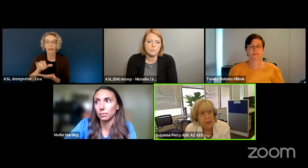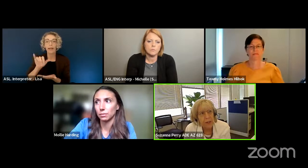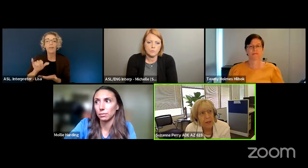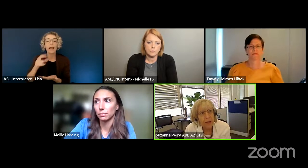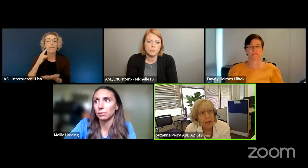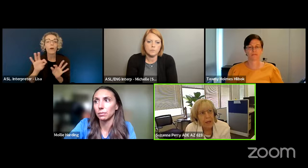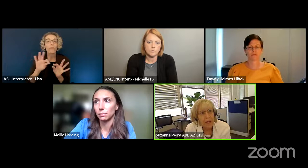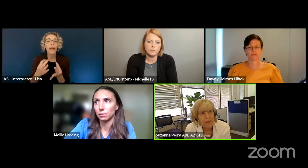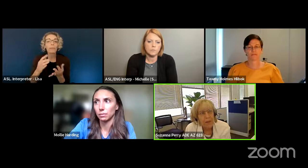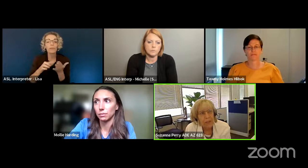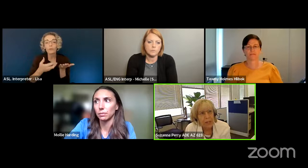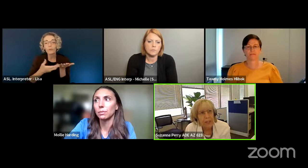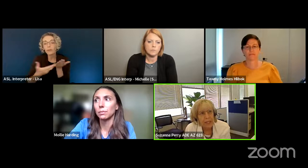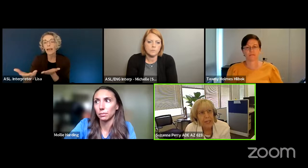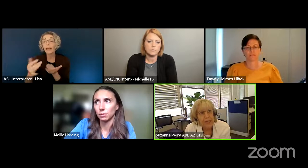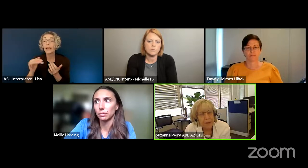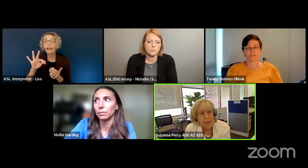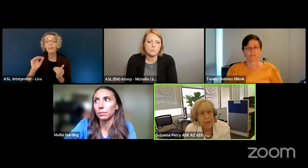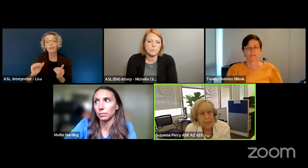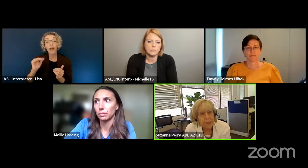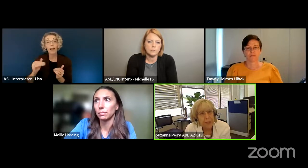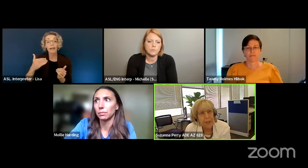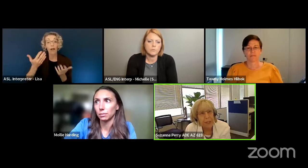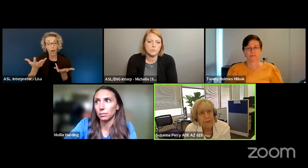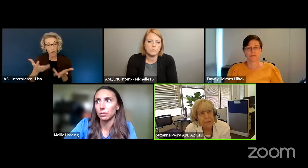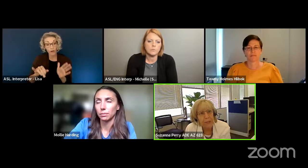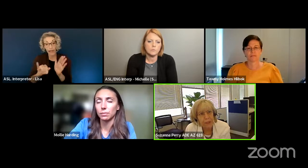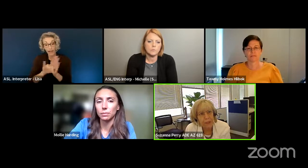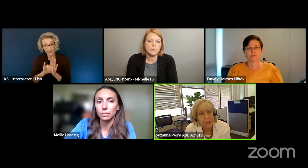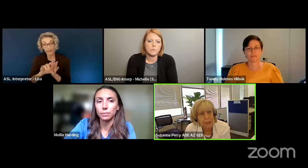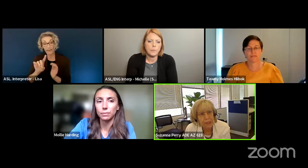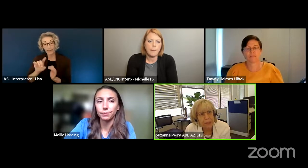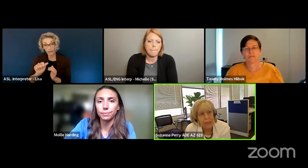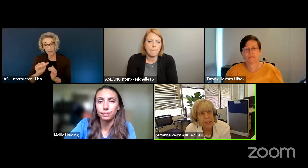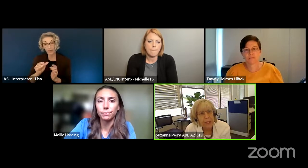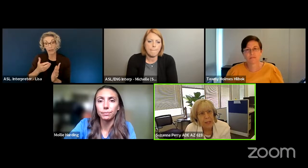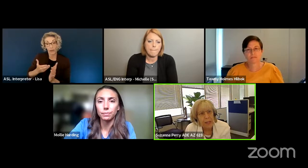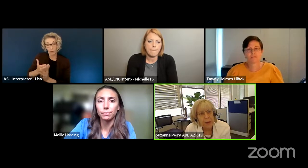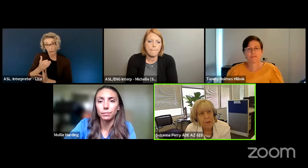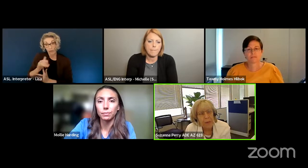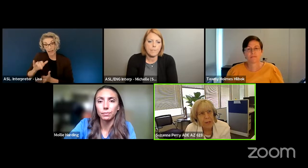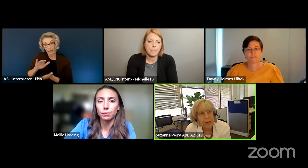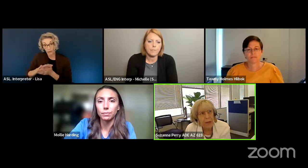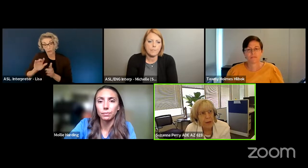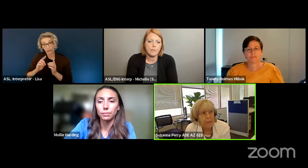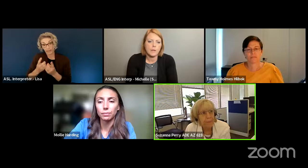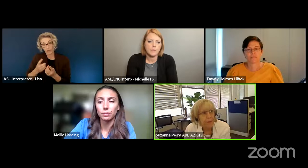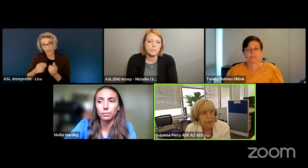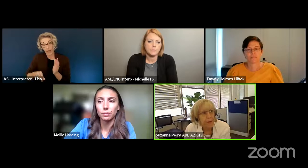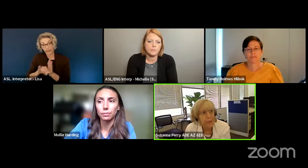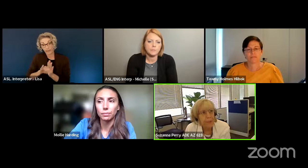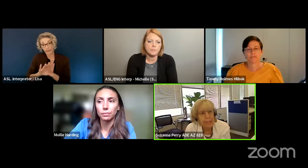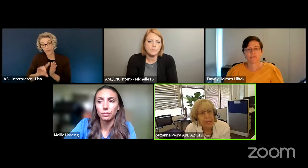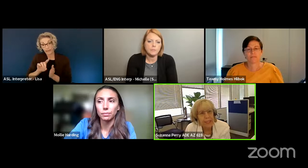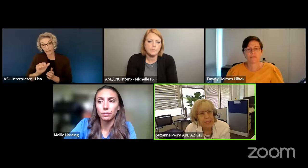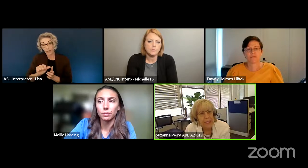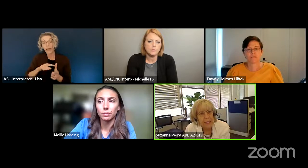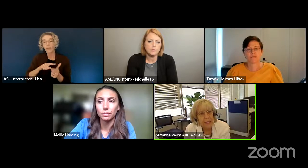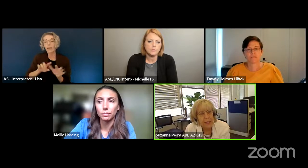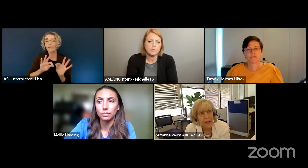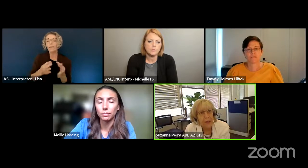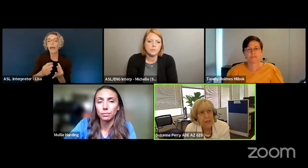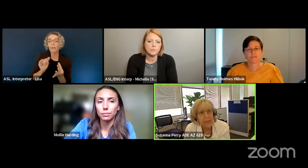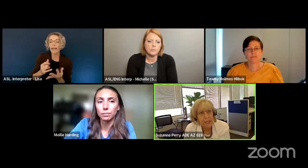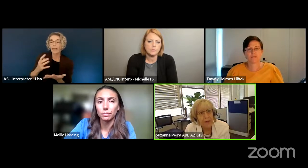their, if their child has an identified disability through the school district, that they would be able to